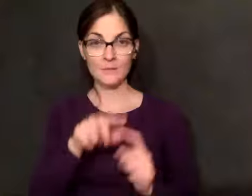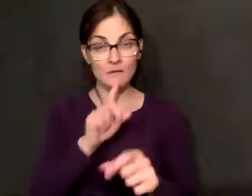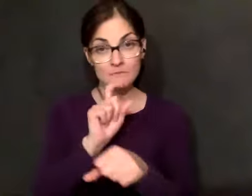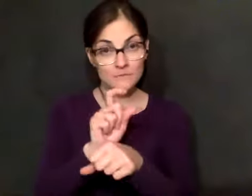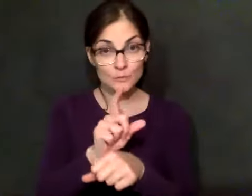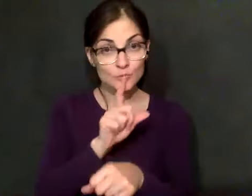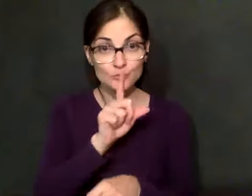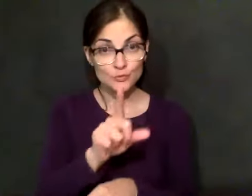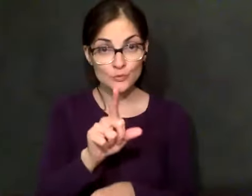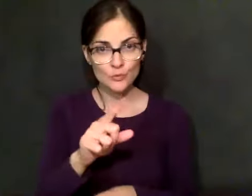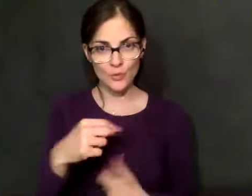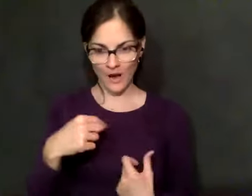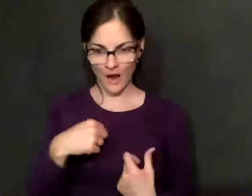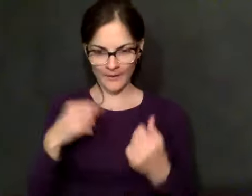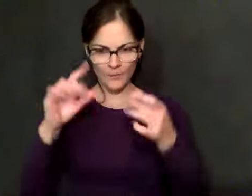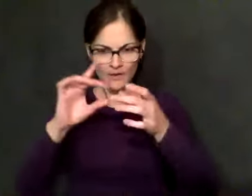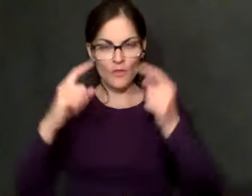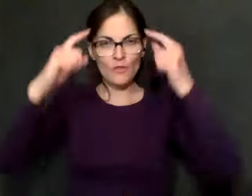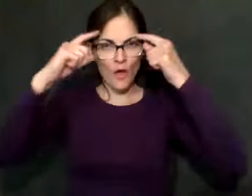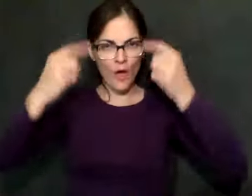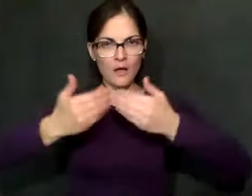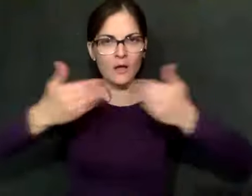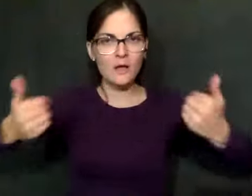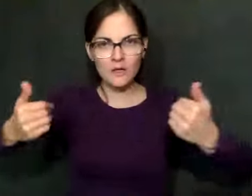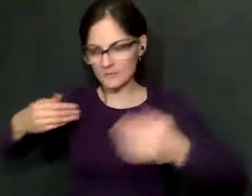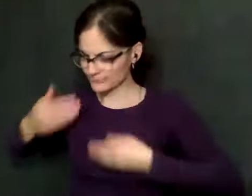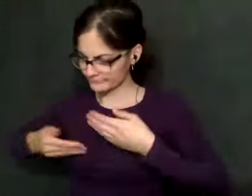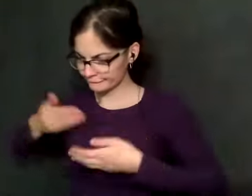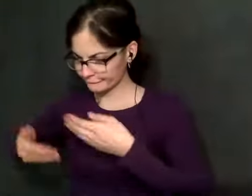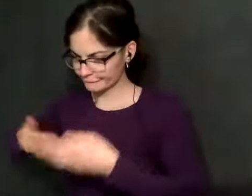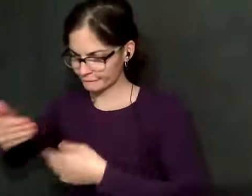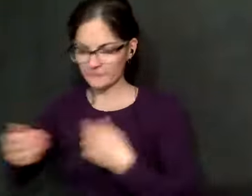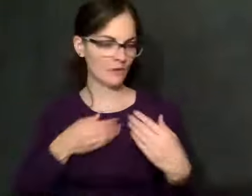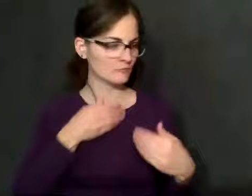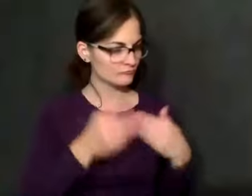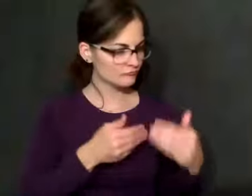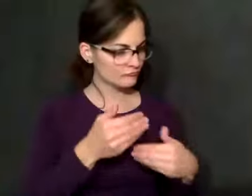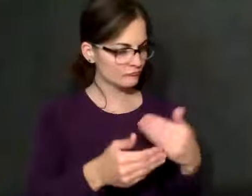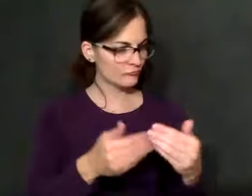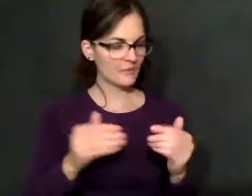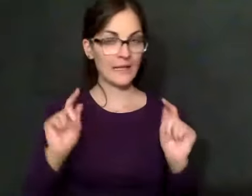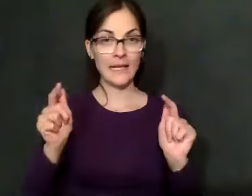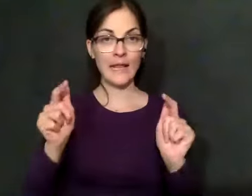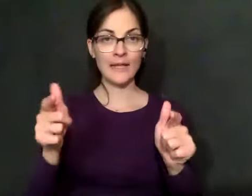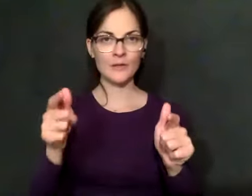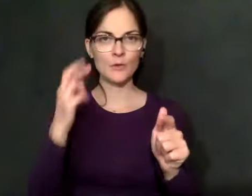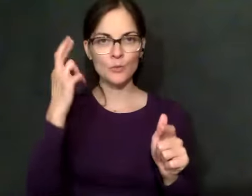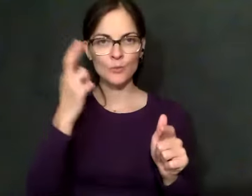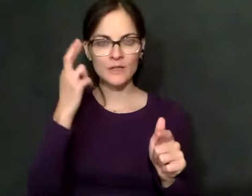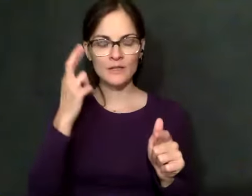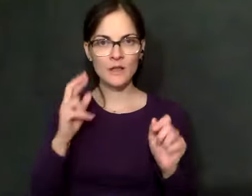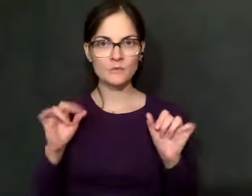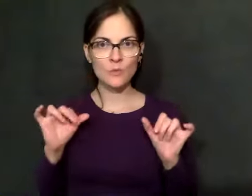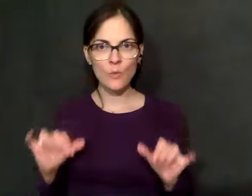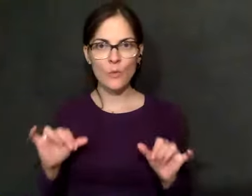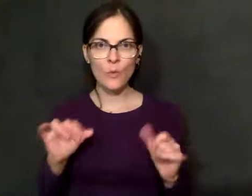here and the reaction over there, that you can stop in the middle and think, oh, has that got anything to do with me? Do I have to say anything? Was it about